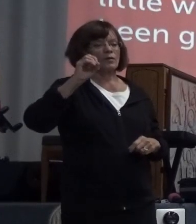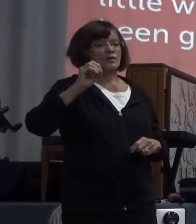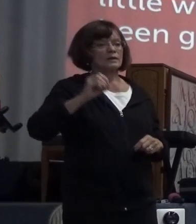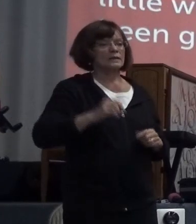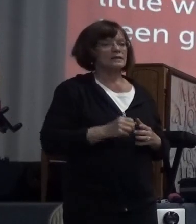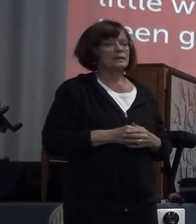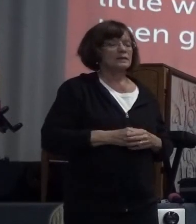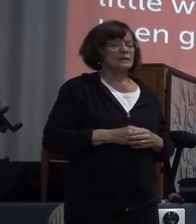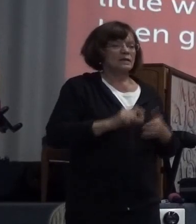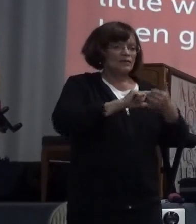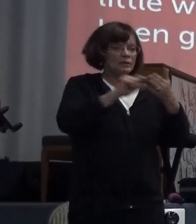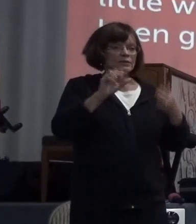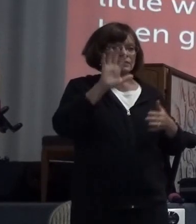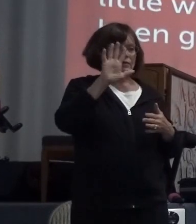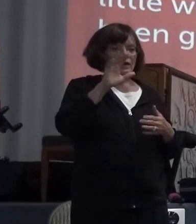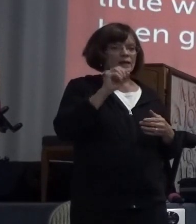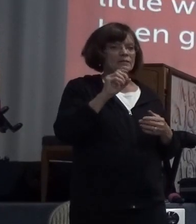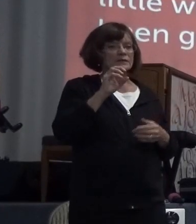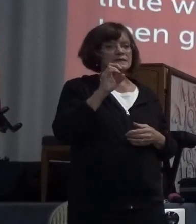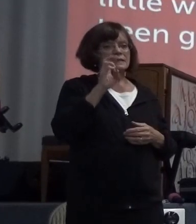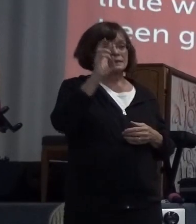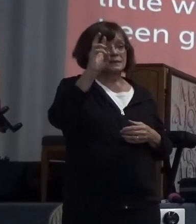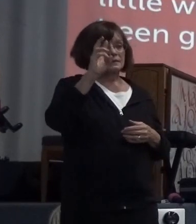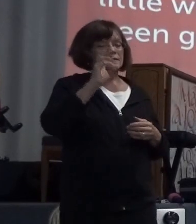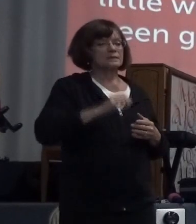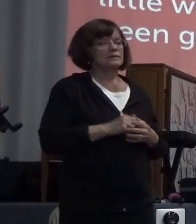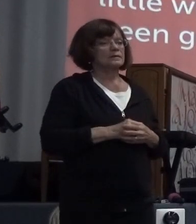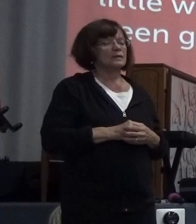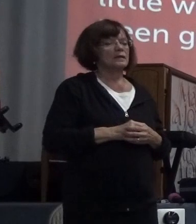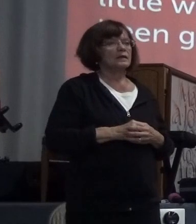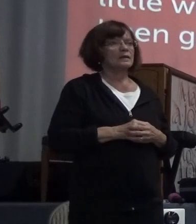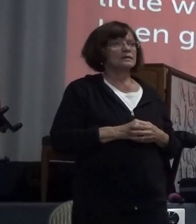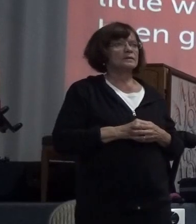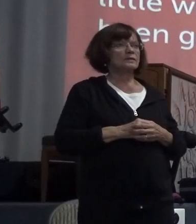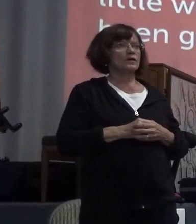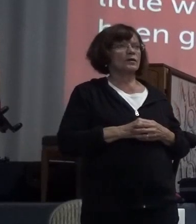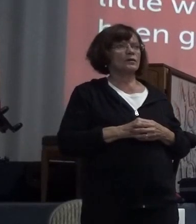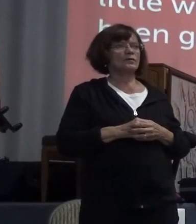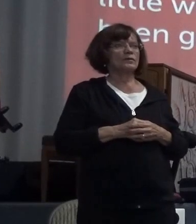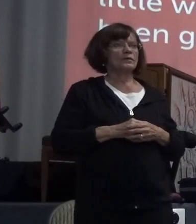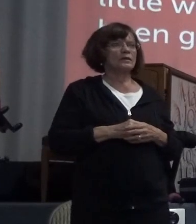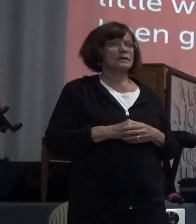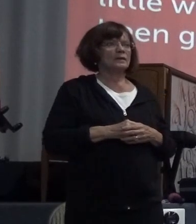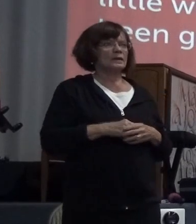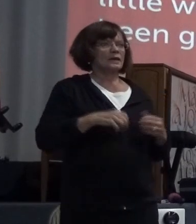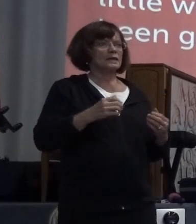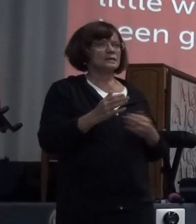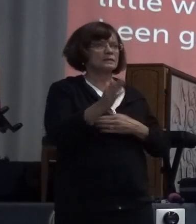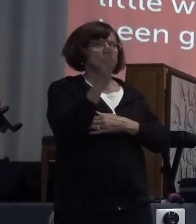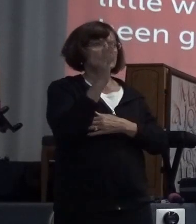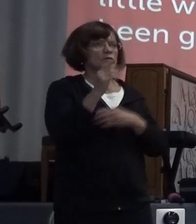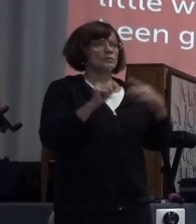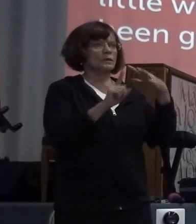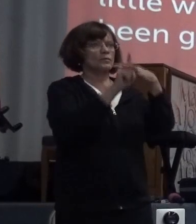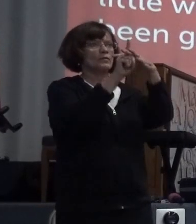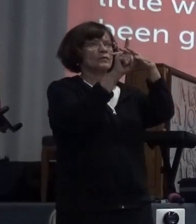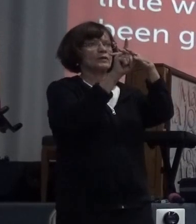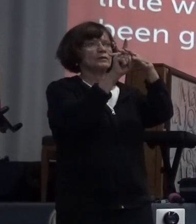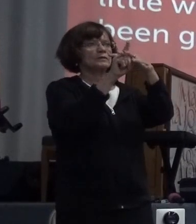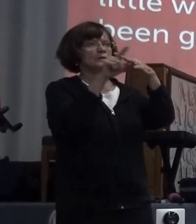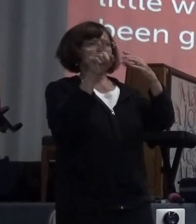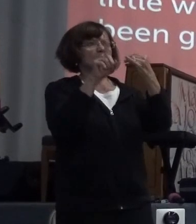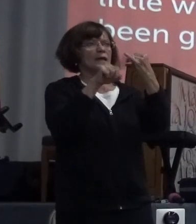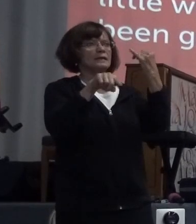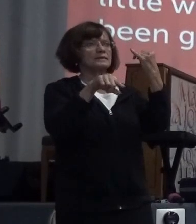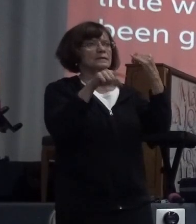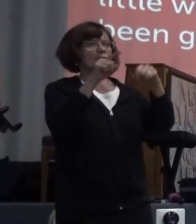Verse 5 and 6, who by God's power are being guarded through faith for a salvation ready to be revealed in the last time. In this